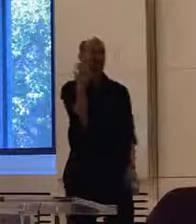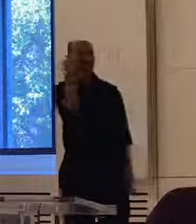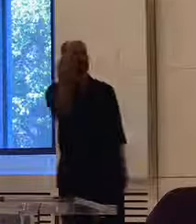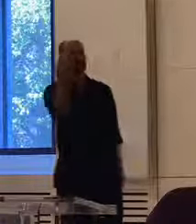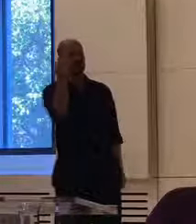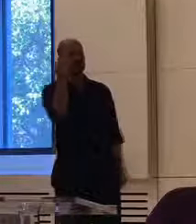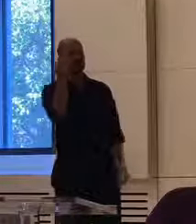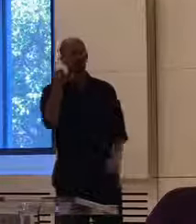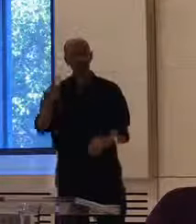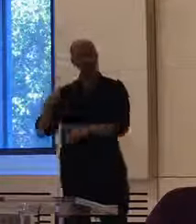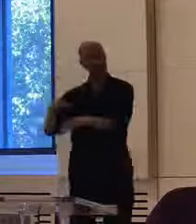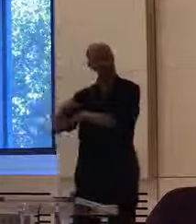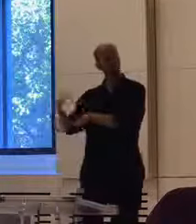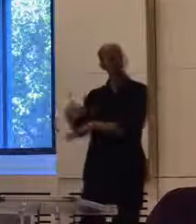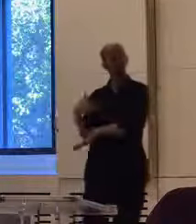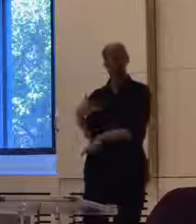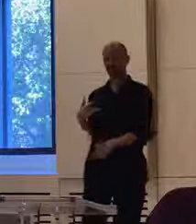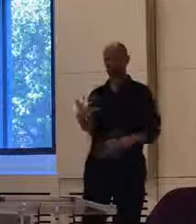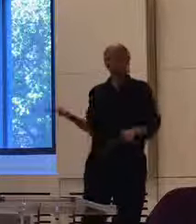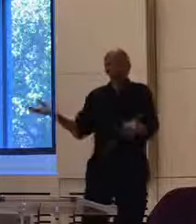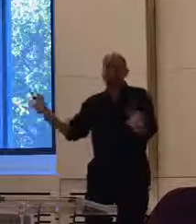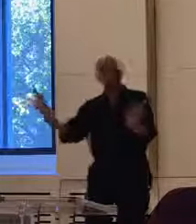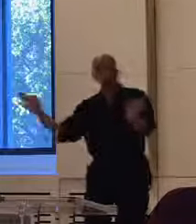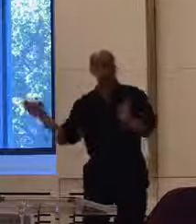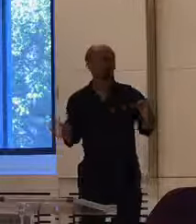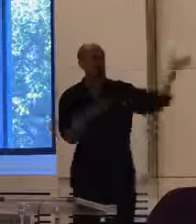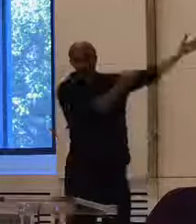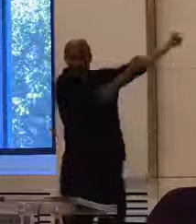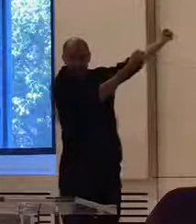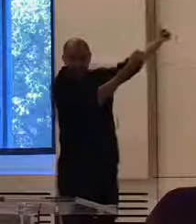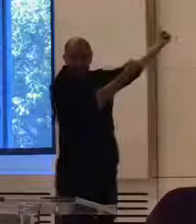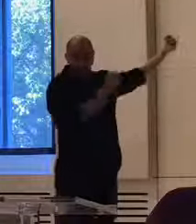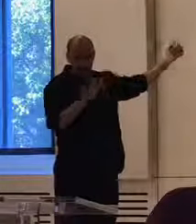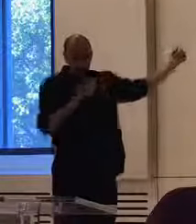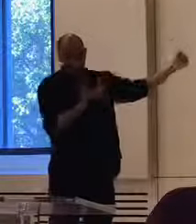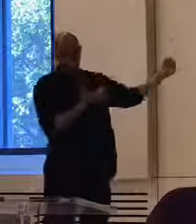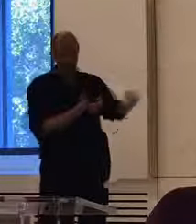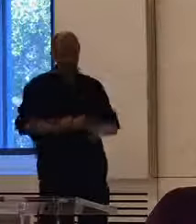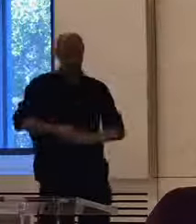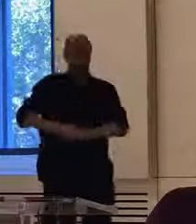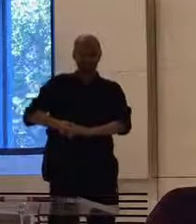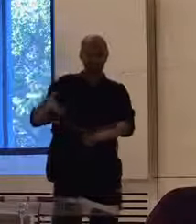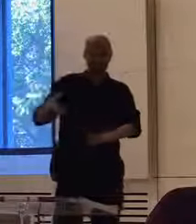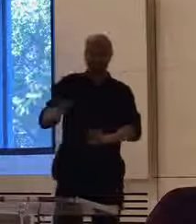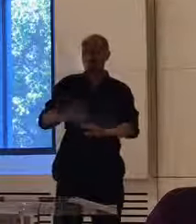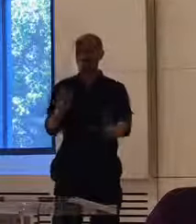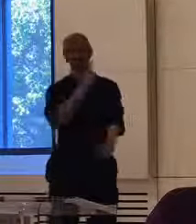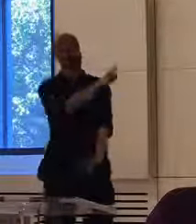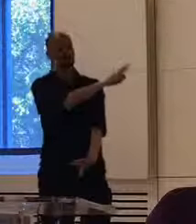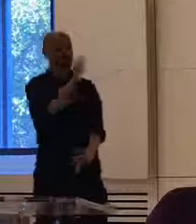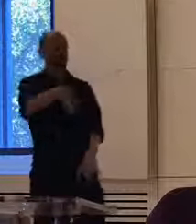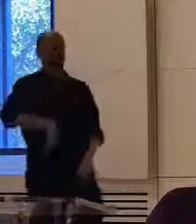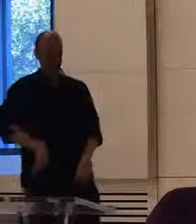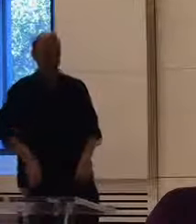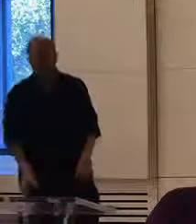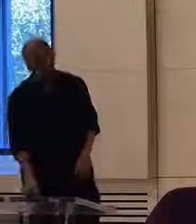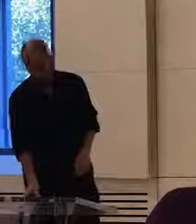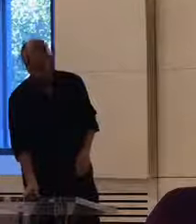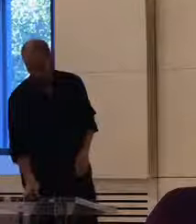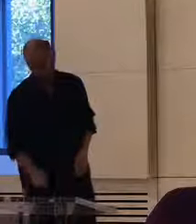evidence out there around this topic. So it's not just, you know, a professional talking about it. It's been researched and it's